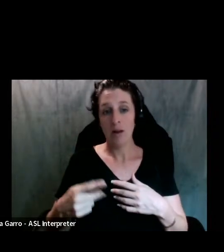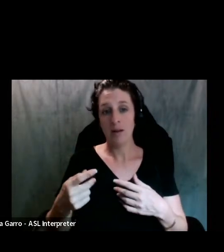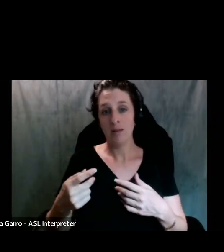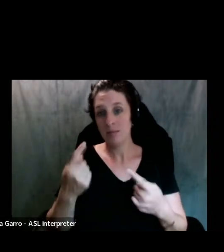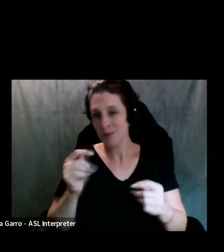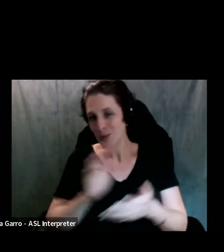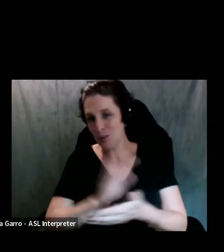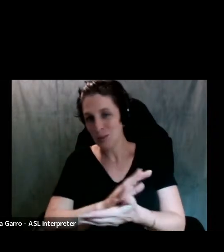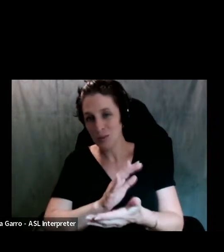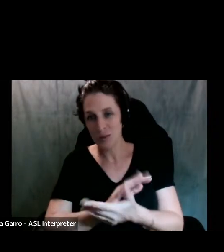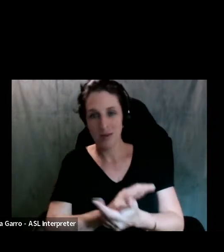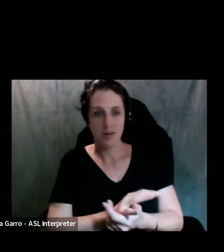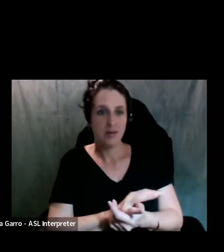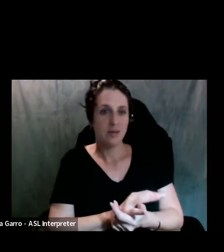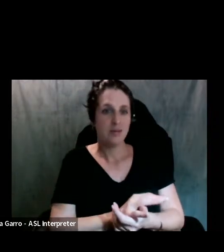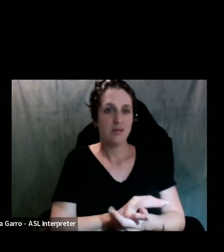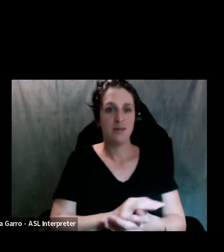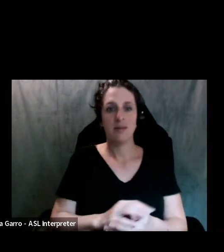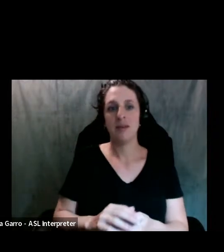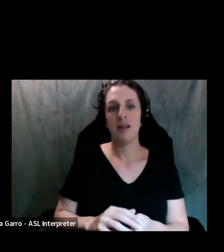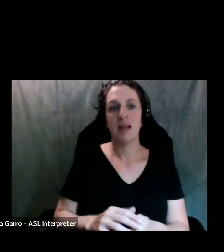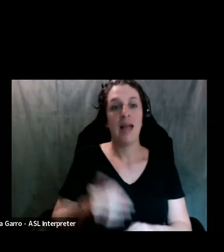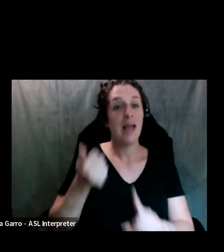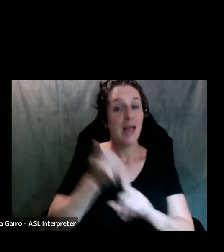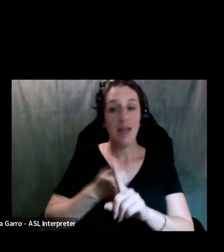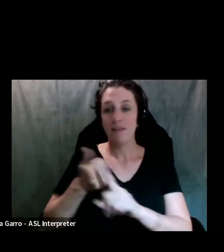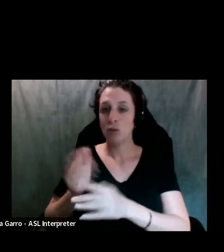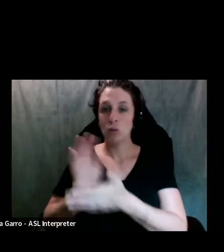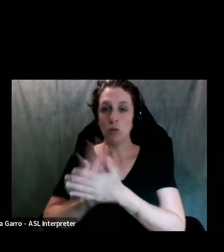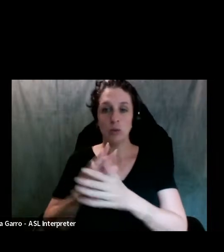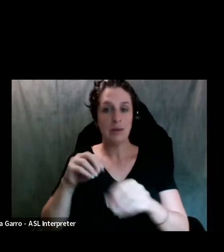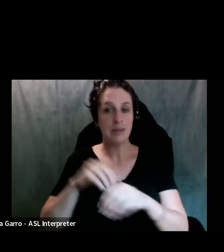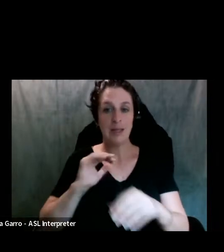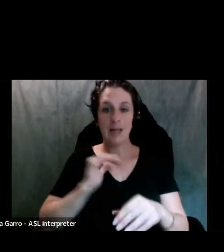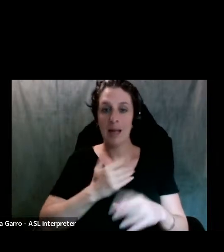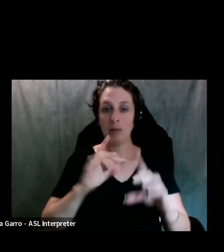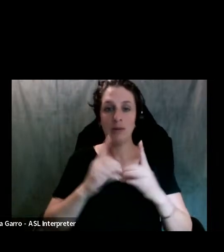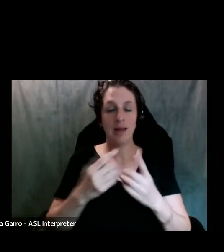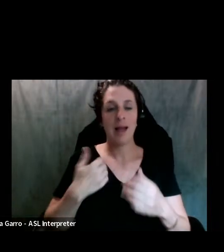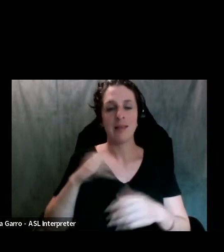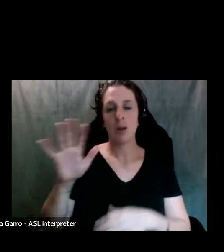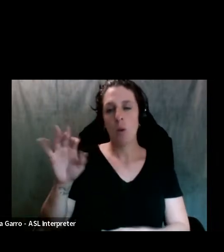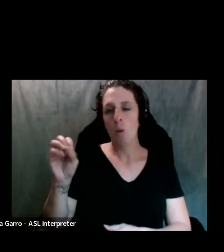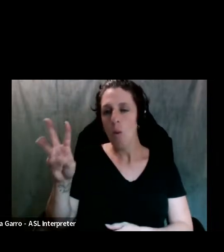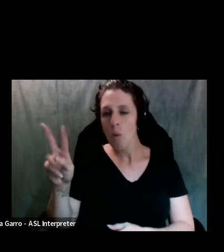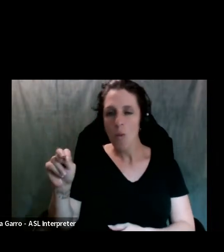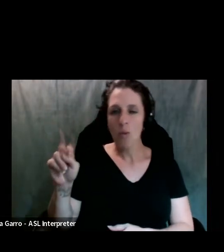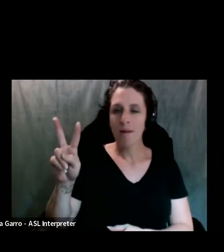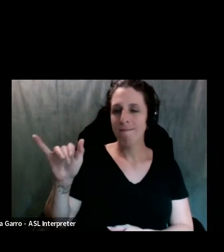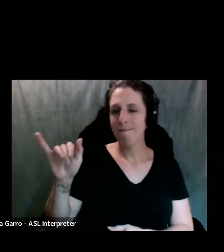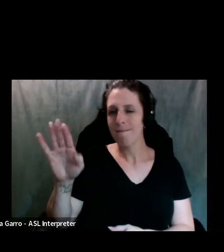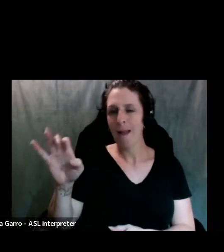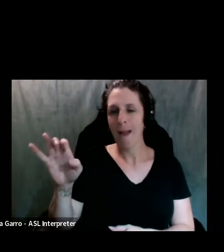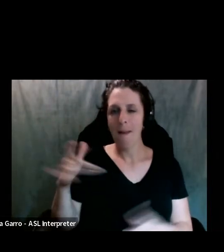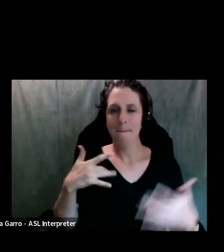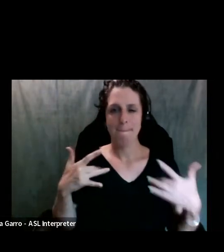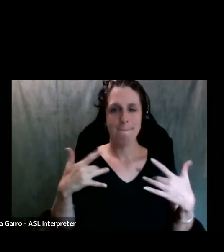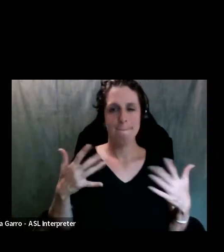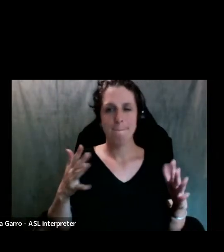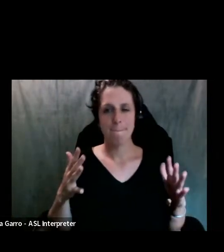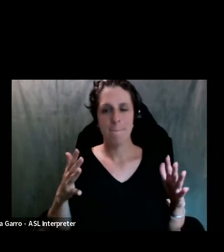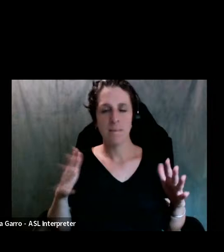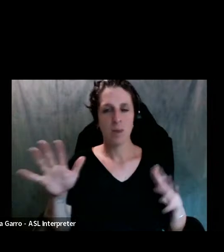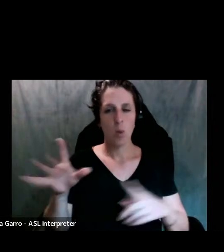I mean, every school in our district has its own vibe and its own something, special